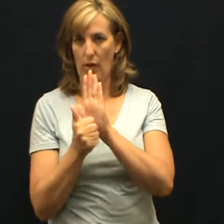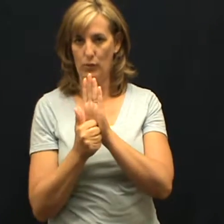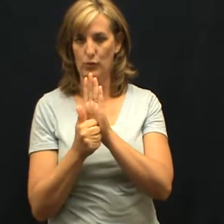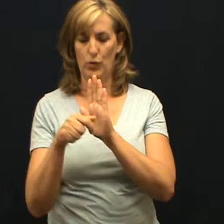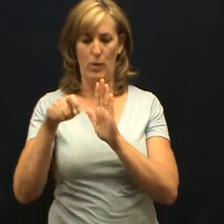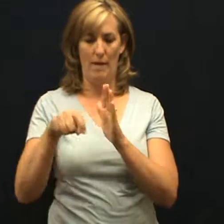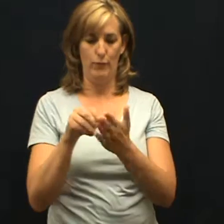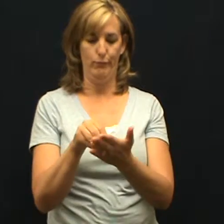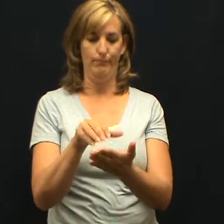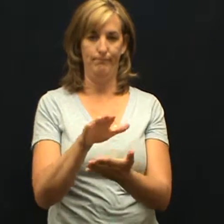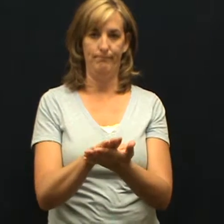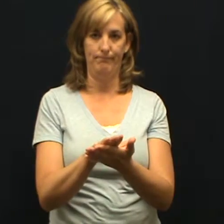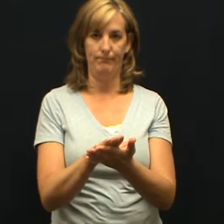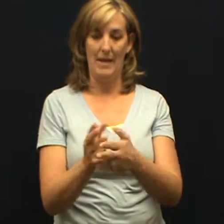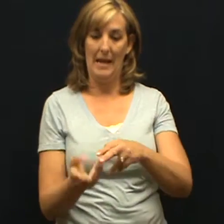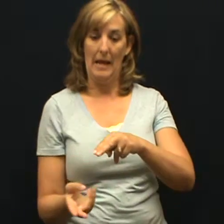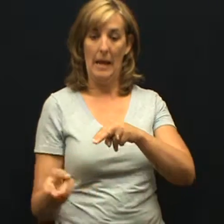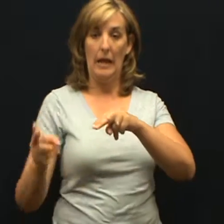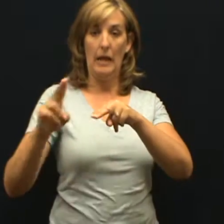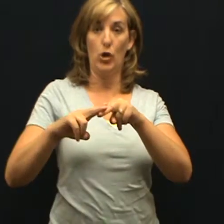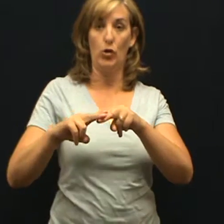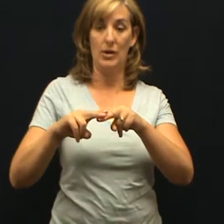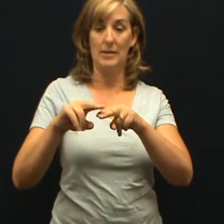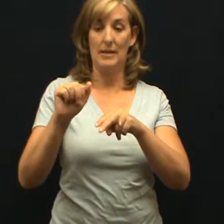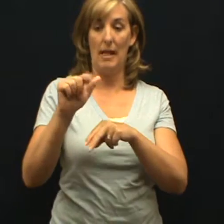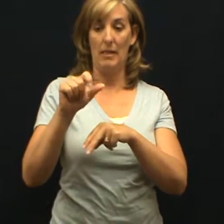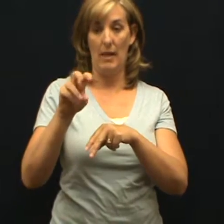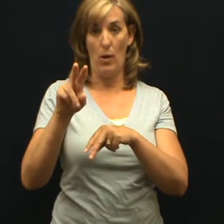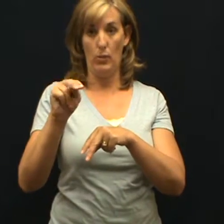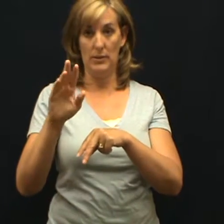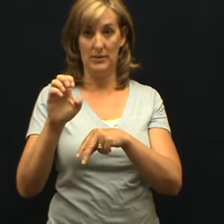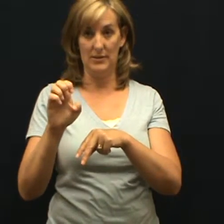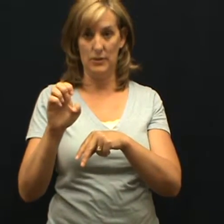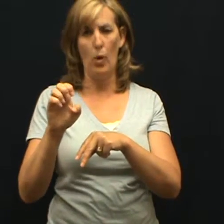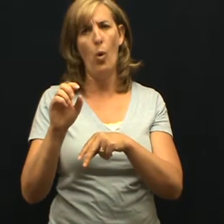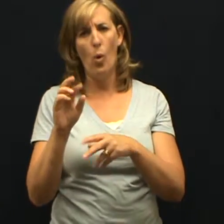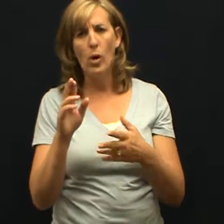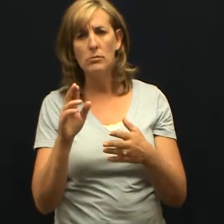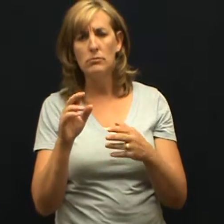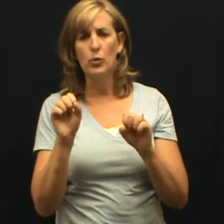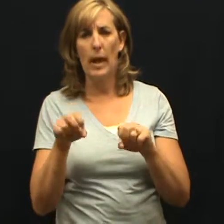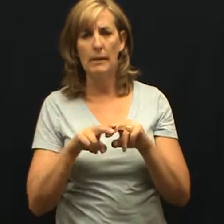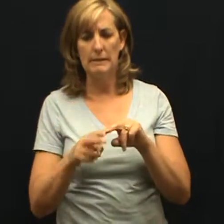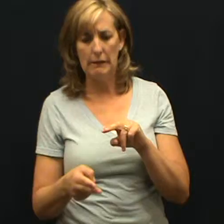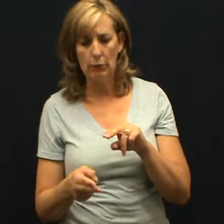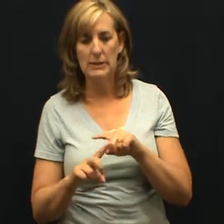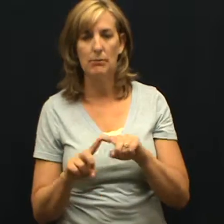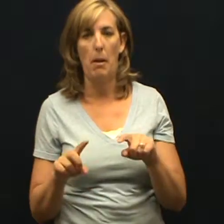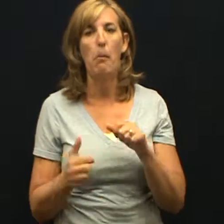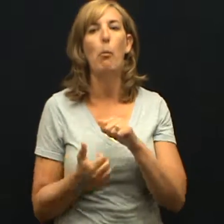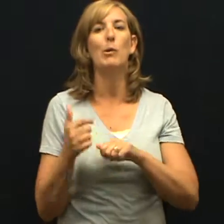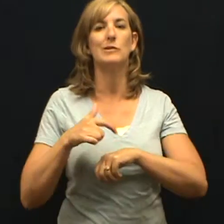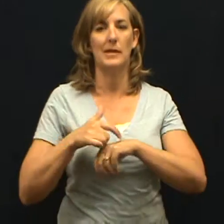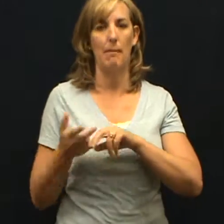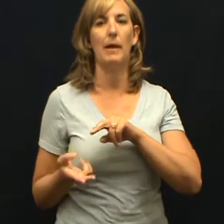to increase that allowance or decrease it, but generally to increase that allowance to